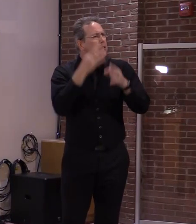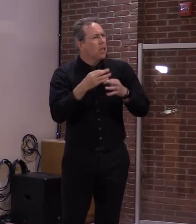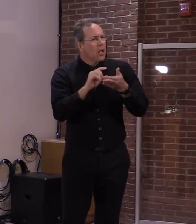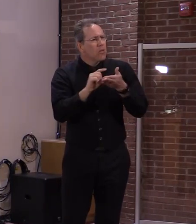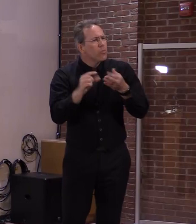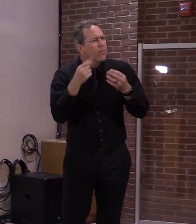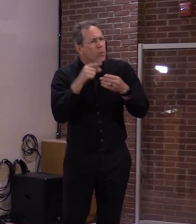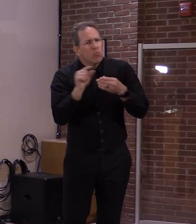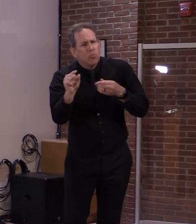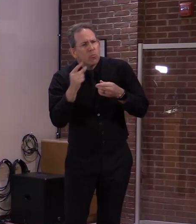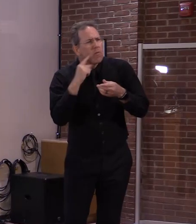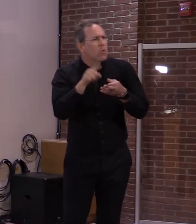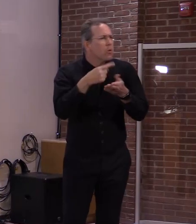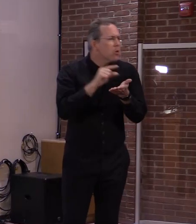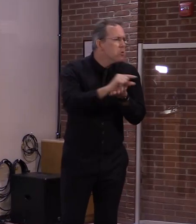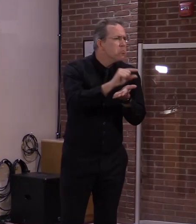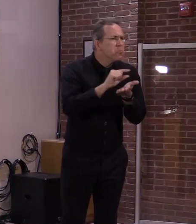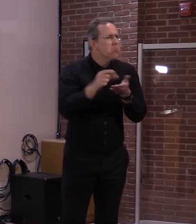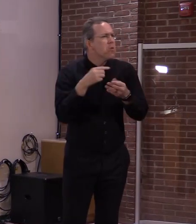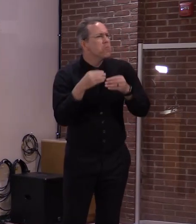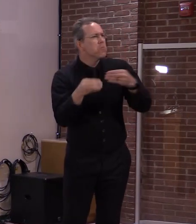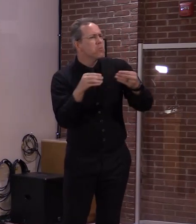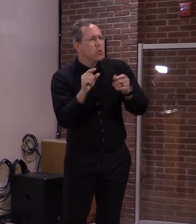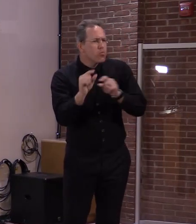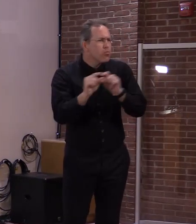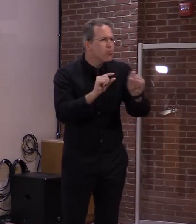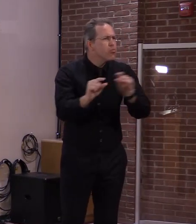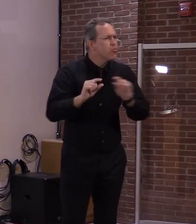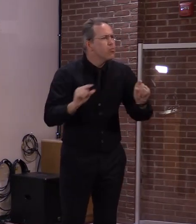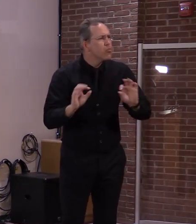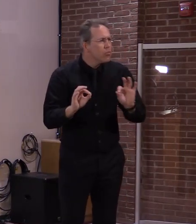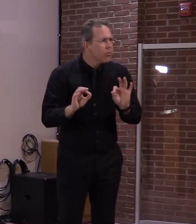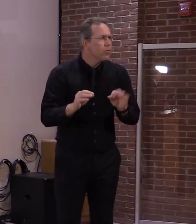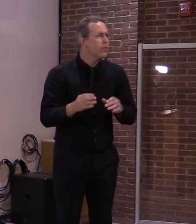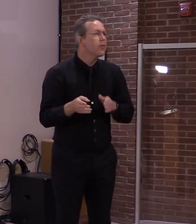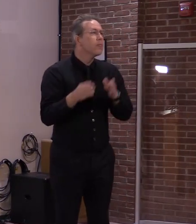billion going to other programs as well. So it's not as though we're neglecting